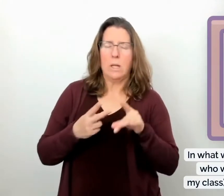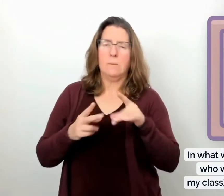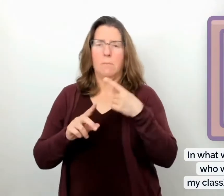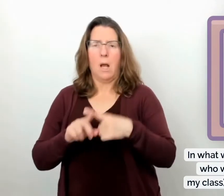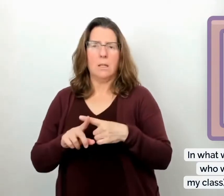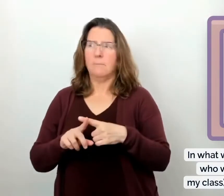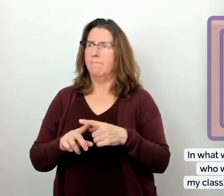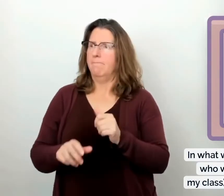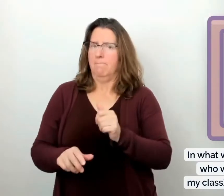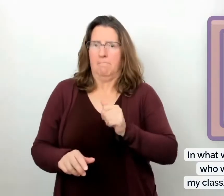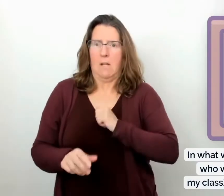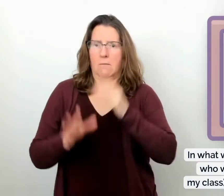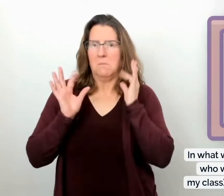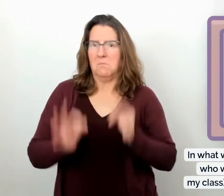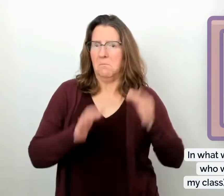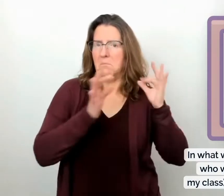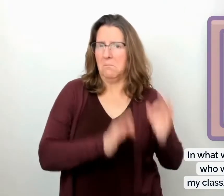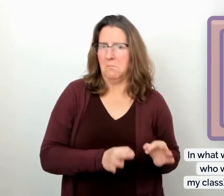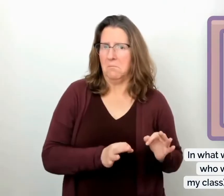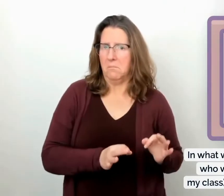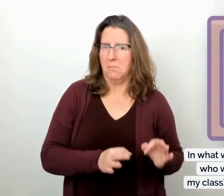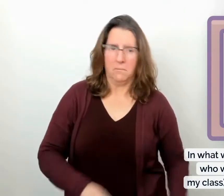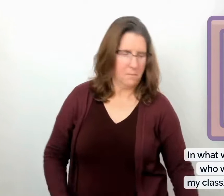choice and autonomy.